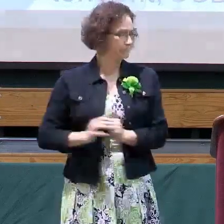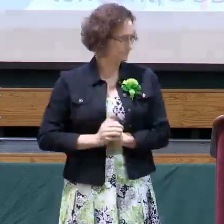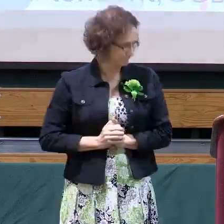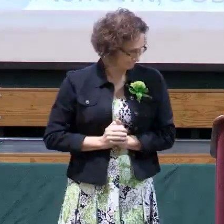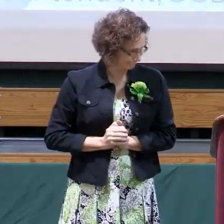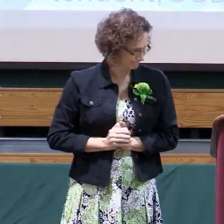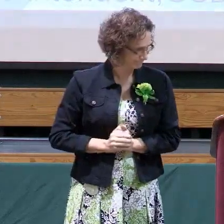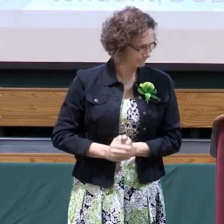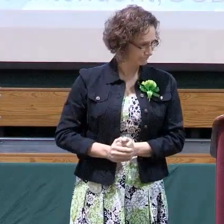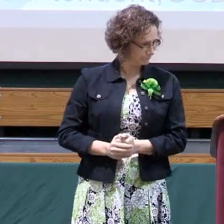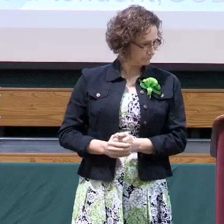name.